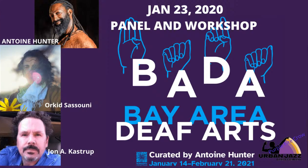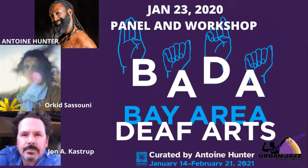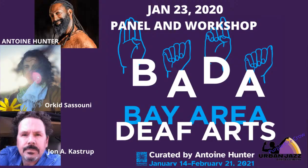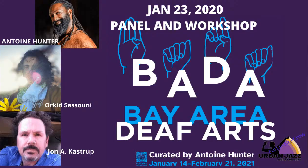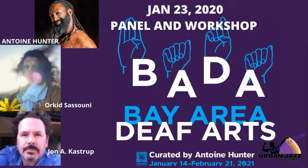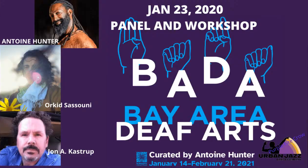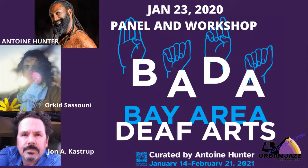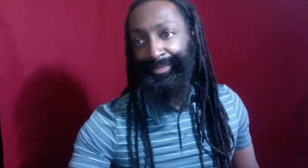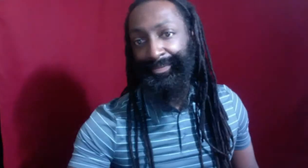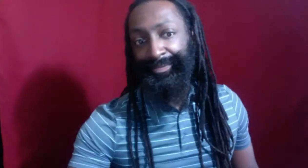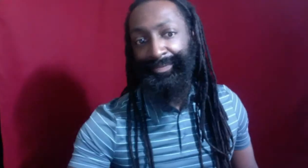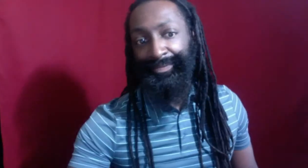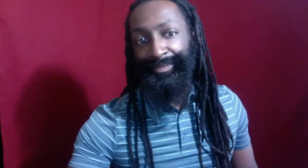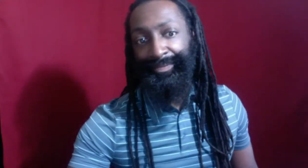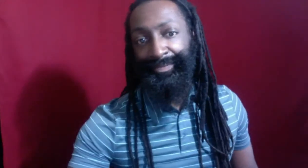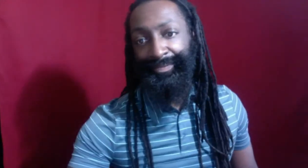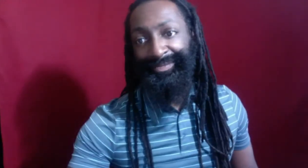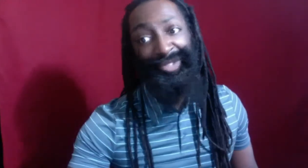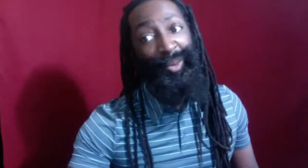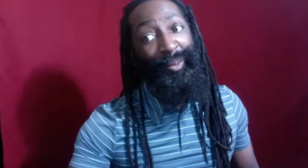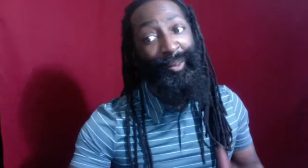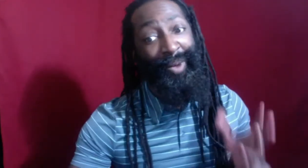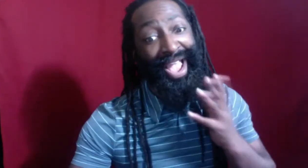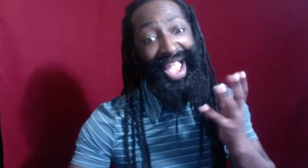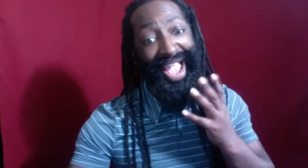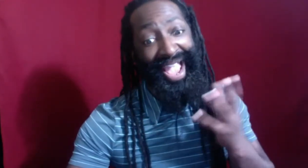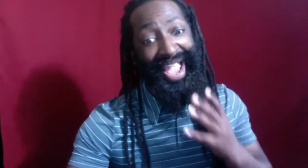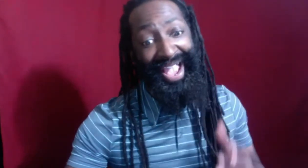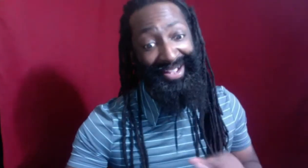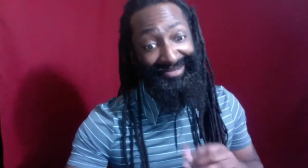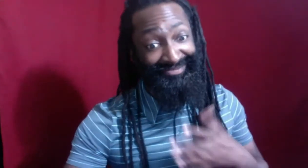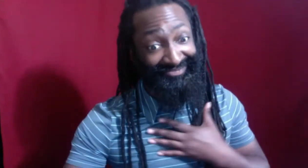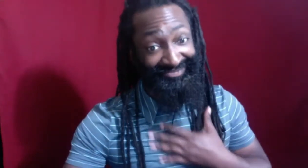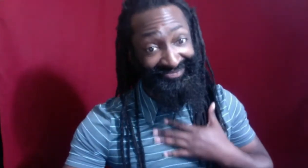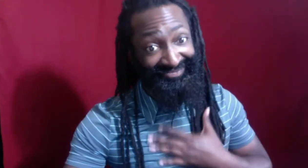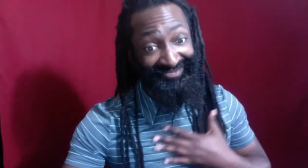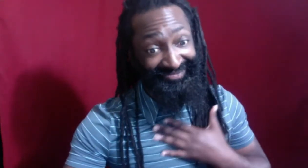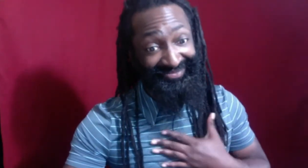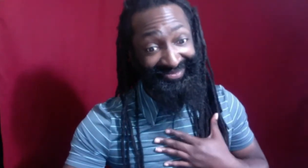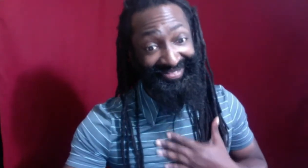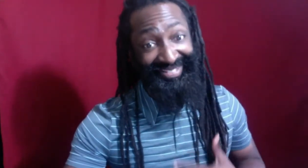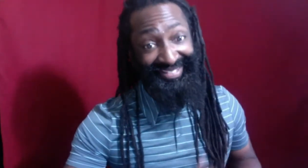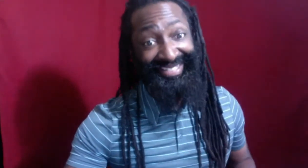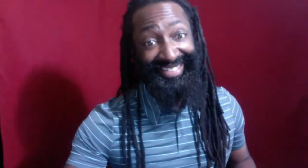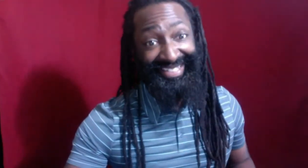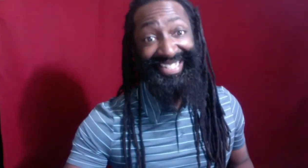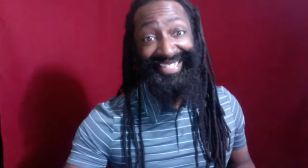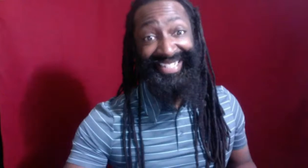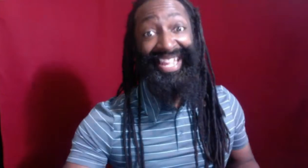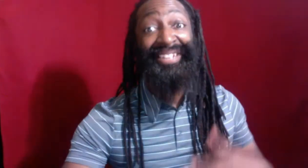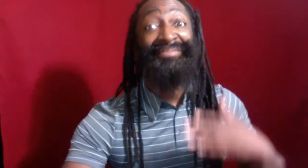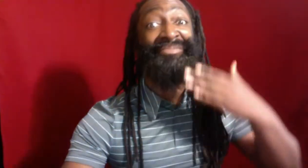Wow, Y'all enjoy that?